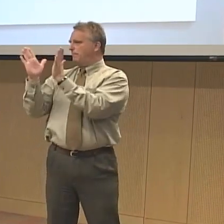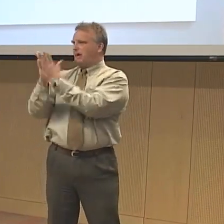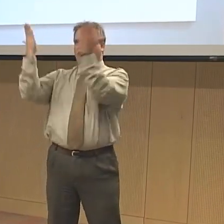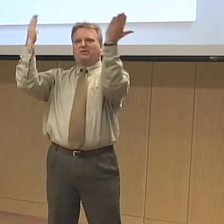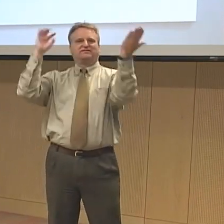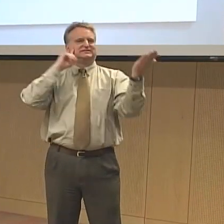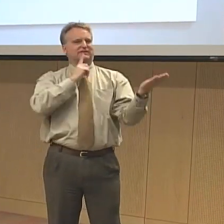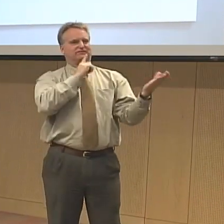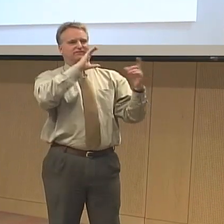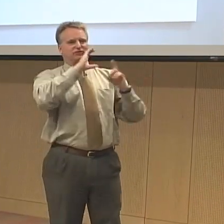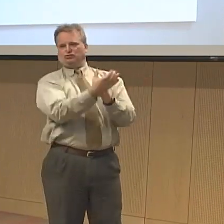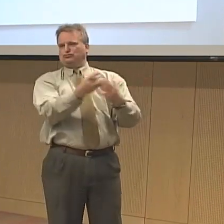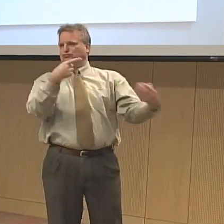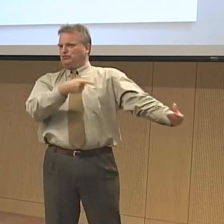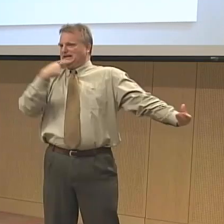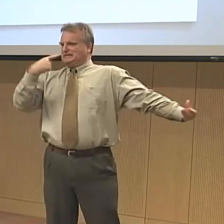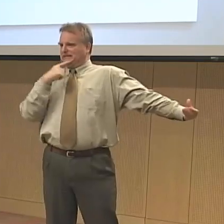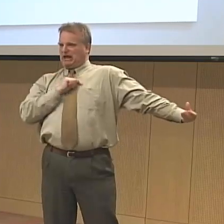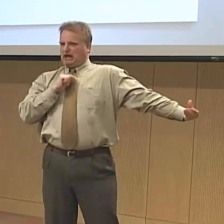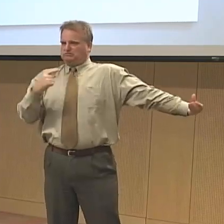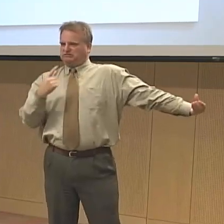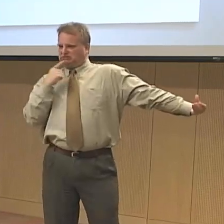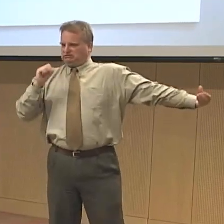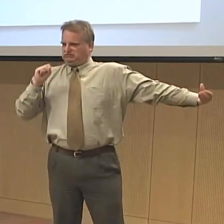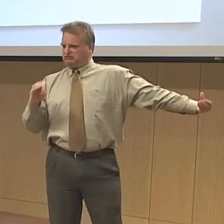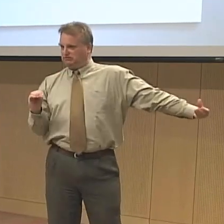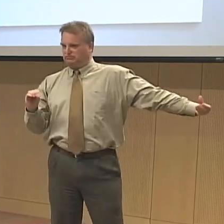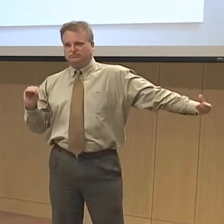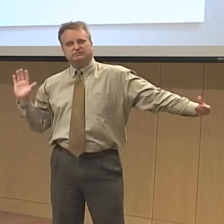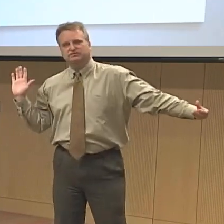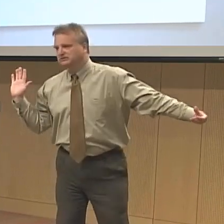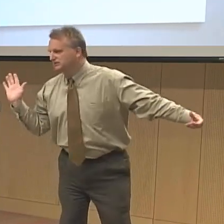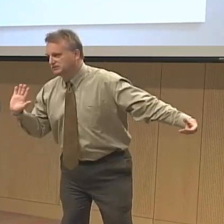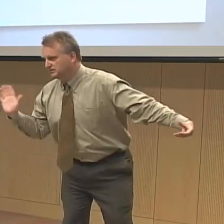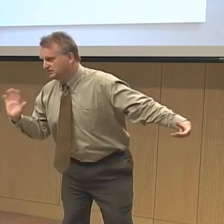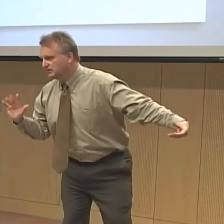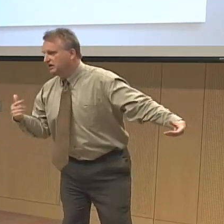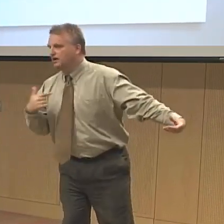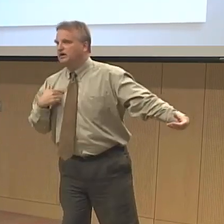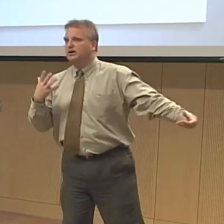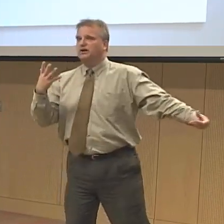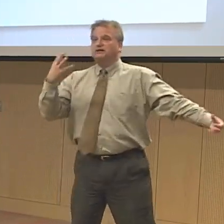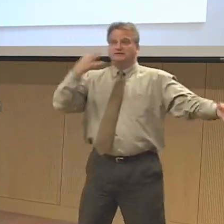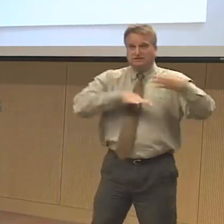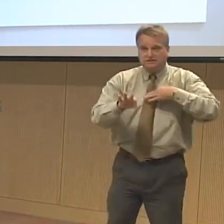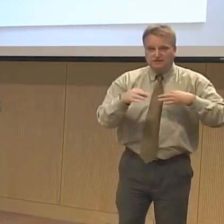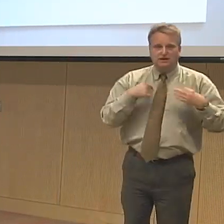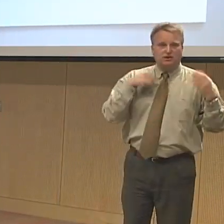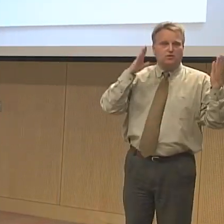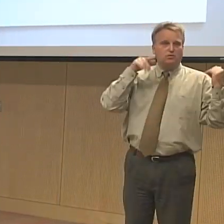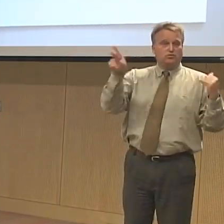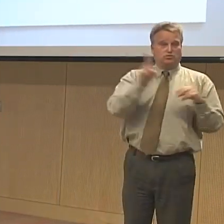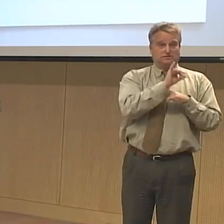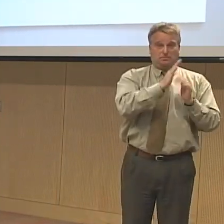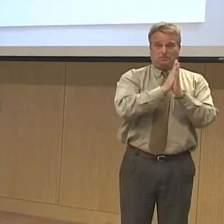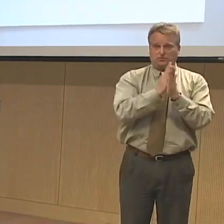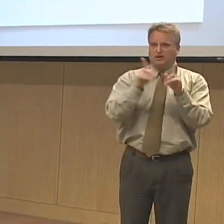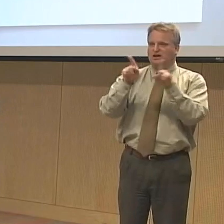be considered the Bible of American deaf culture. It's this way because Tom said so. Instead, I hope that you use this